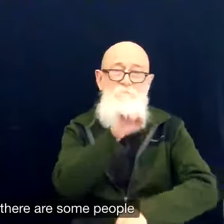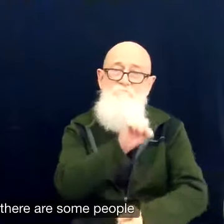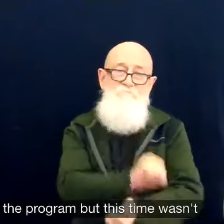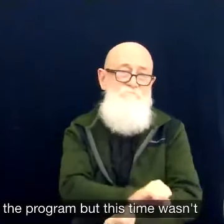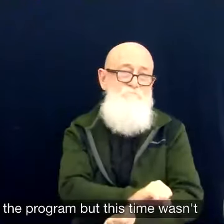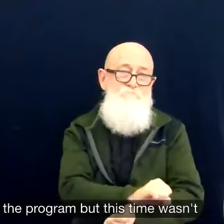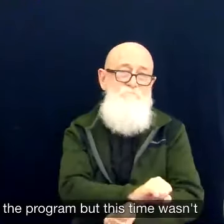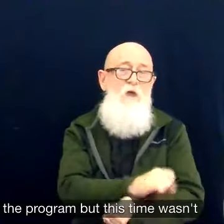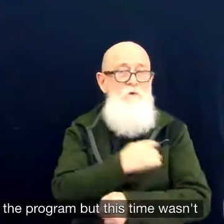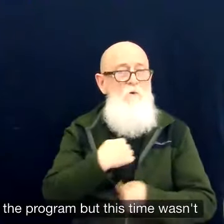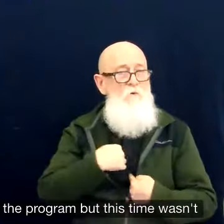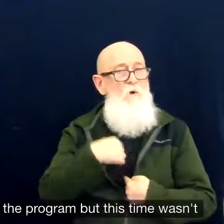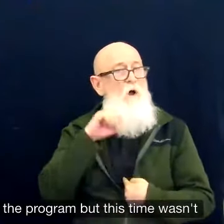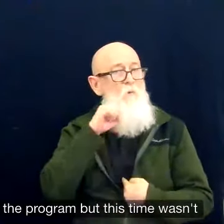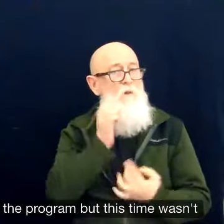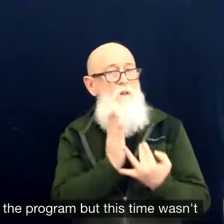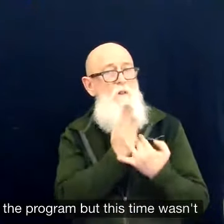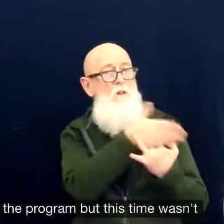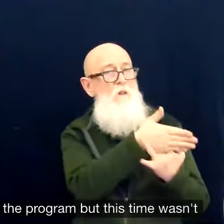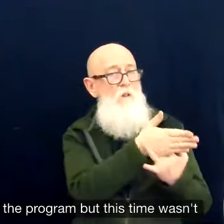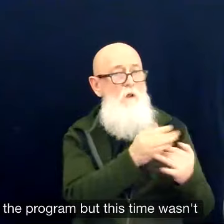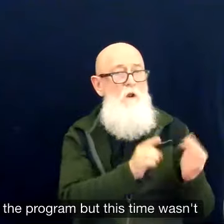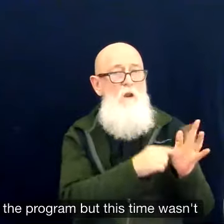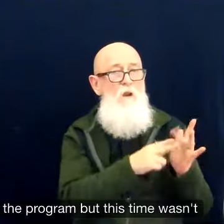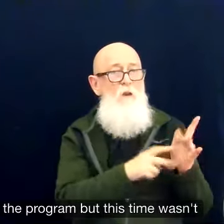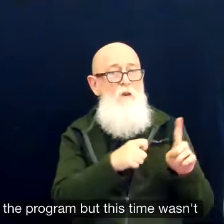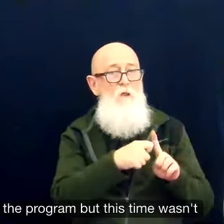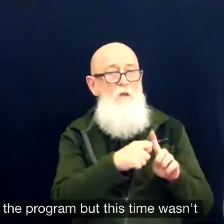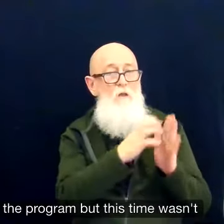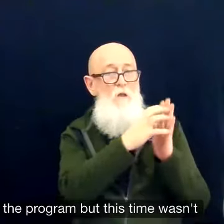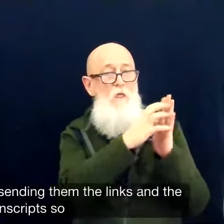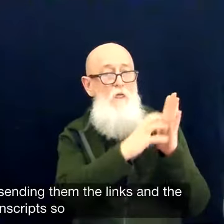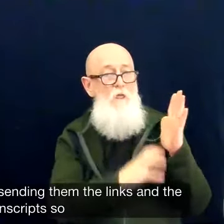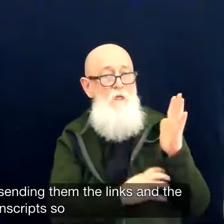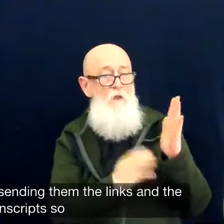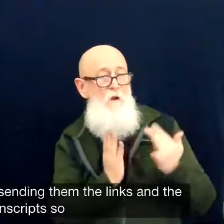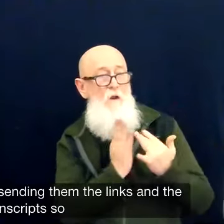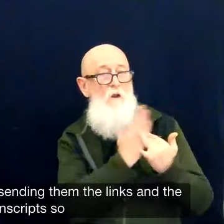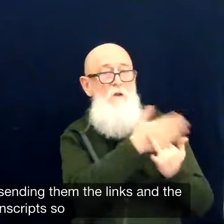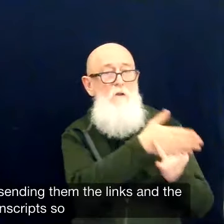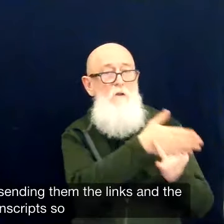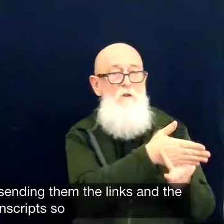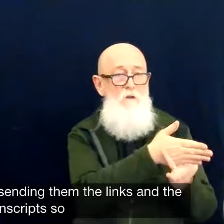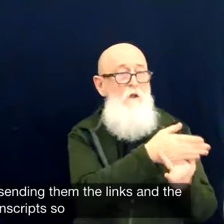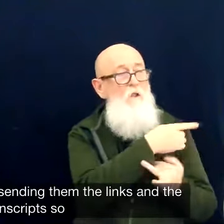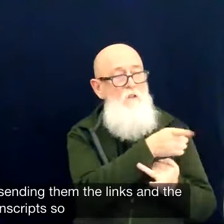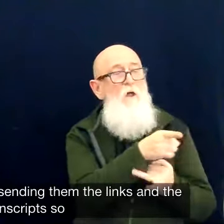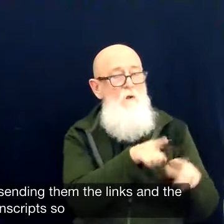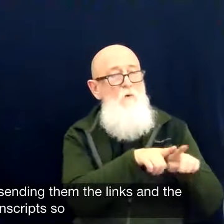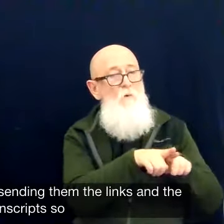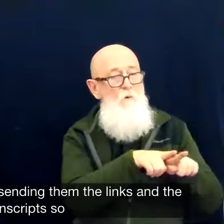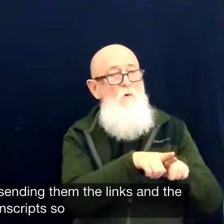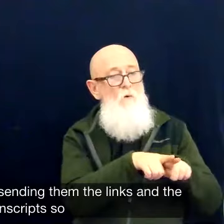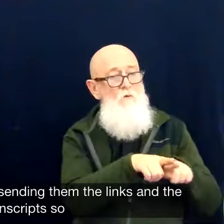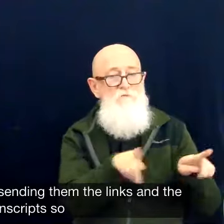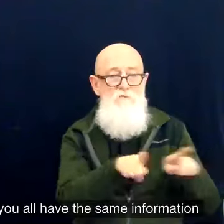sending them the links and the transcripts so that they can learn that you all have the same information.